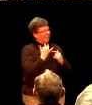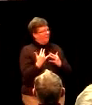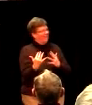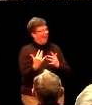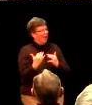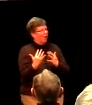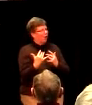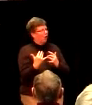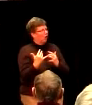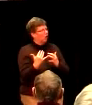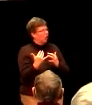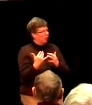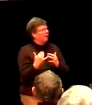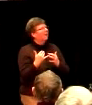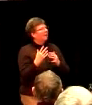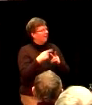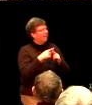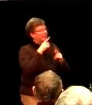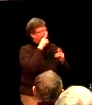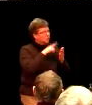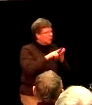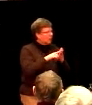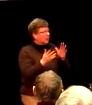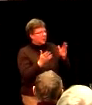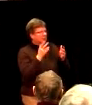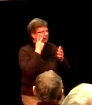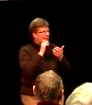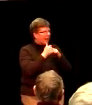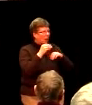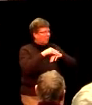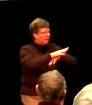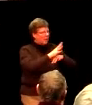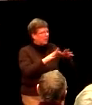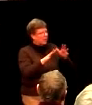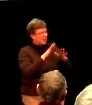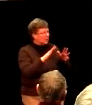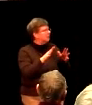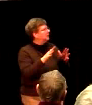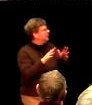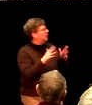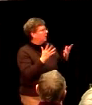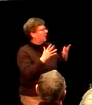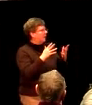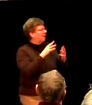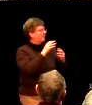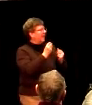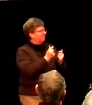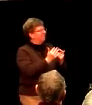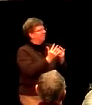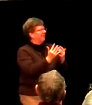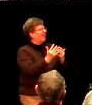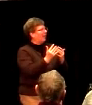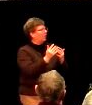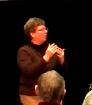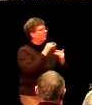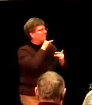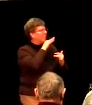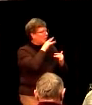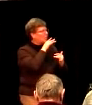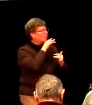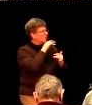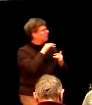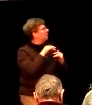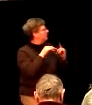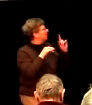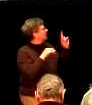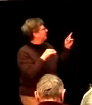and seeing how these publicly available models compare to look at some of the effects of pollution. And I should say that Tony Ward was really great and